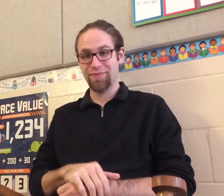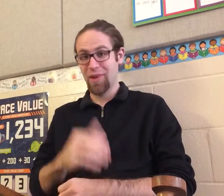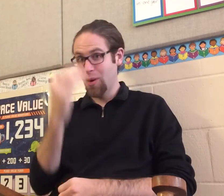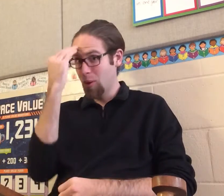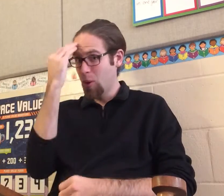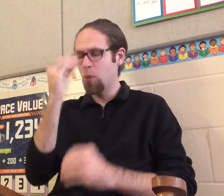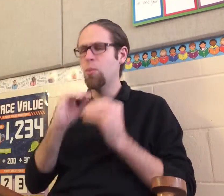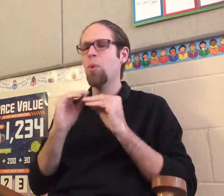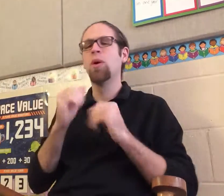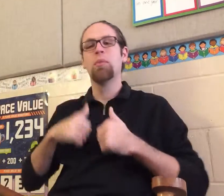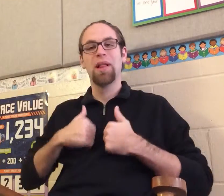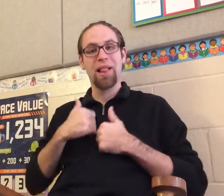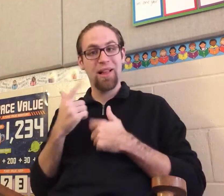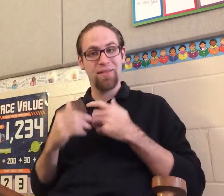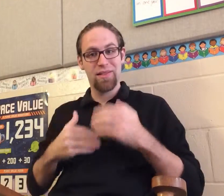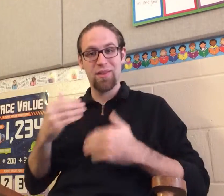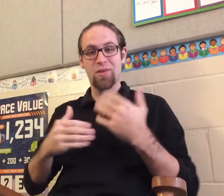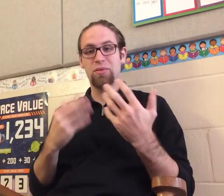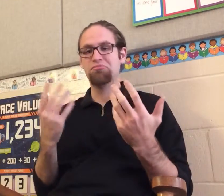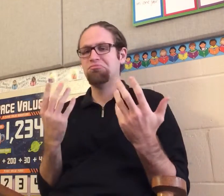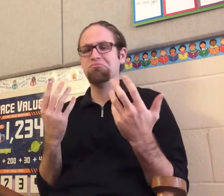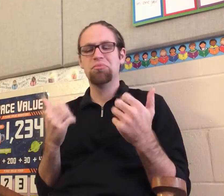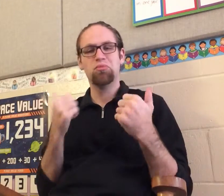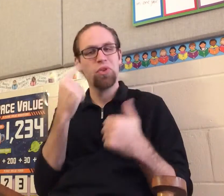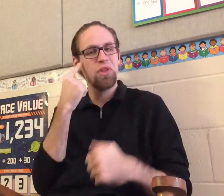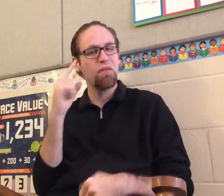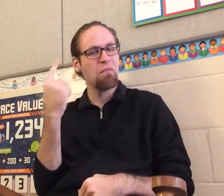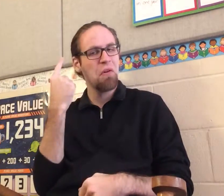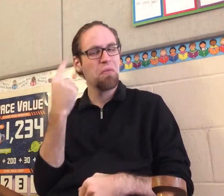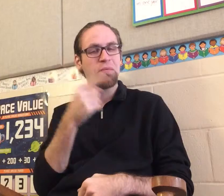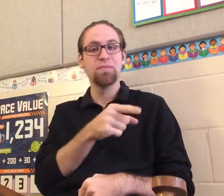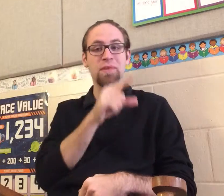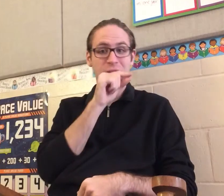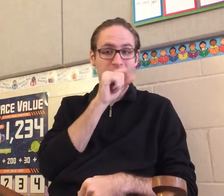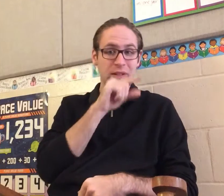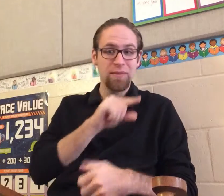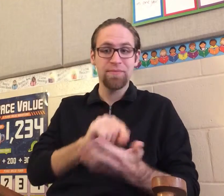more about the life cycle of a chicken, which do you think came first, the chicken or the egg?